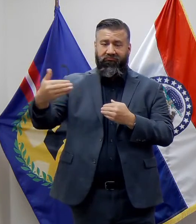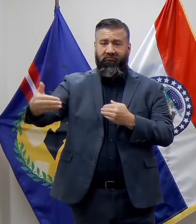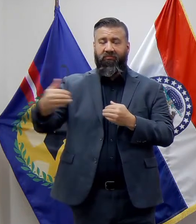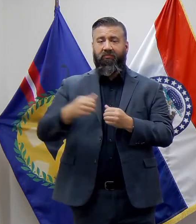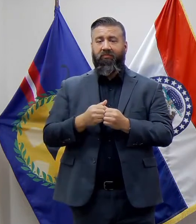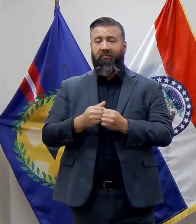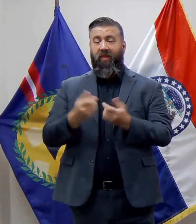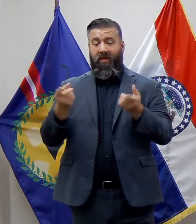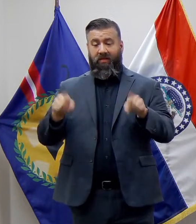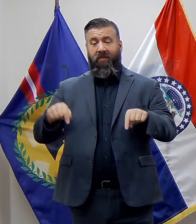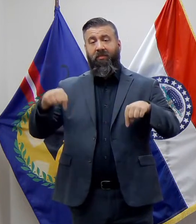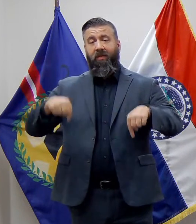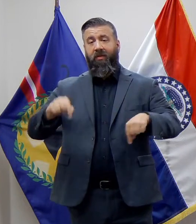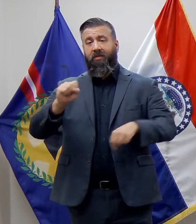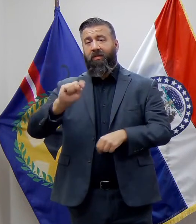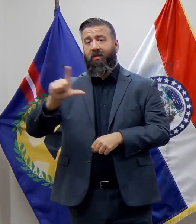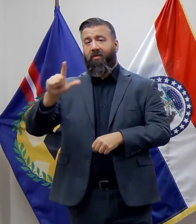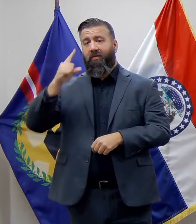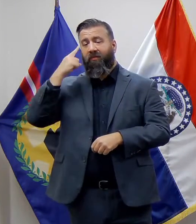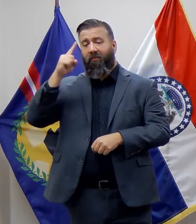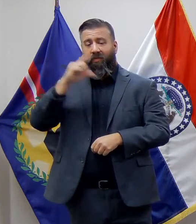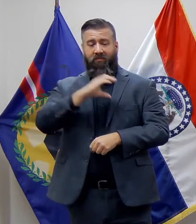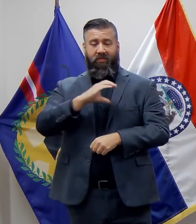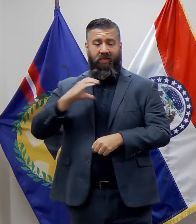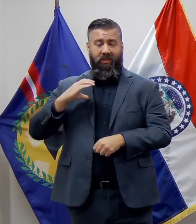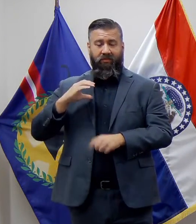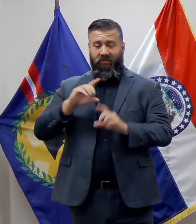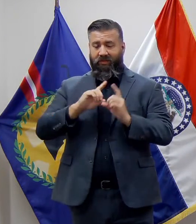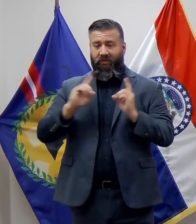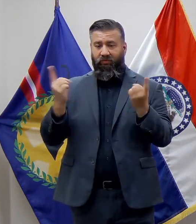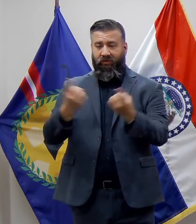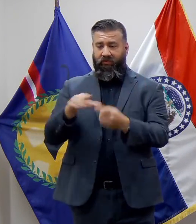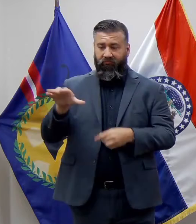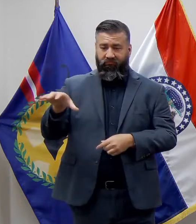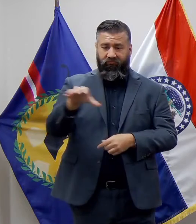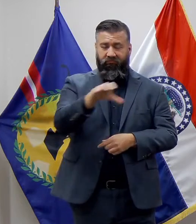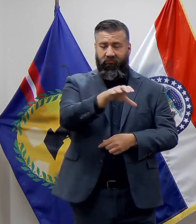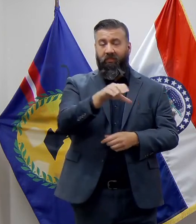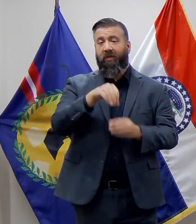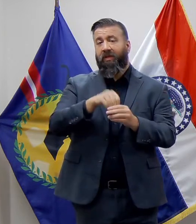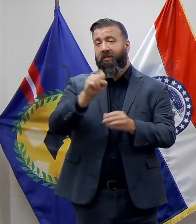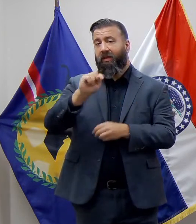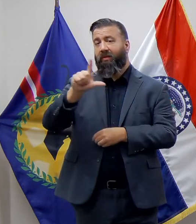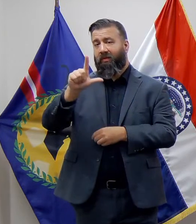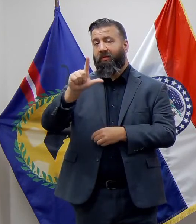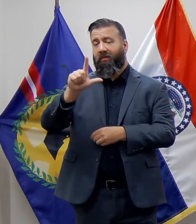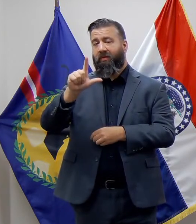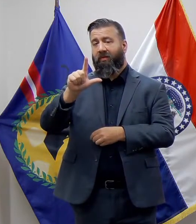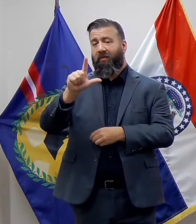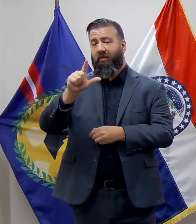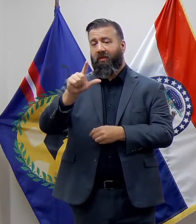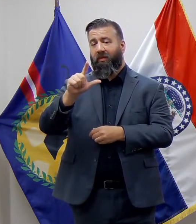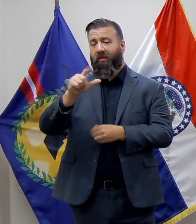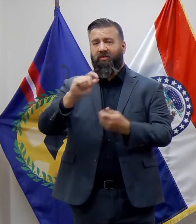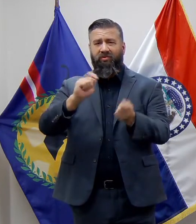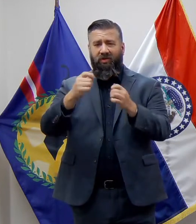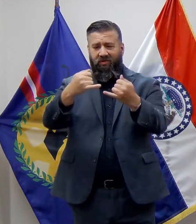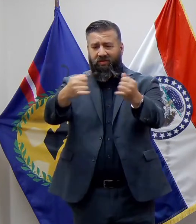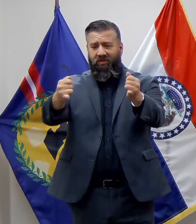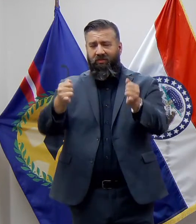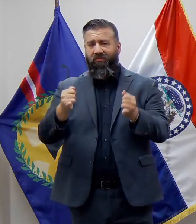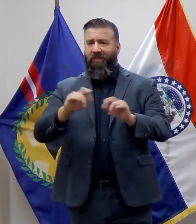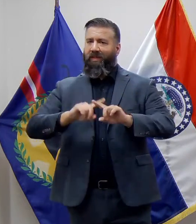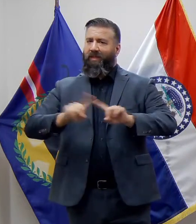Louis County for the county council districts. In St. Louis County, the redistricting is different than it